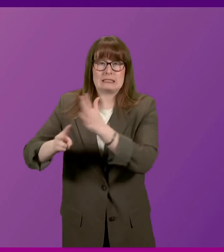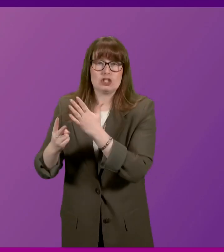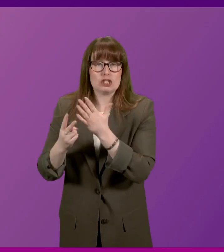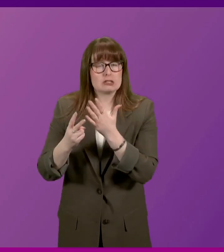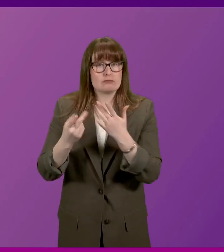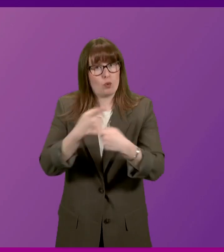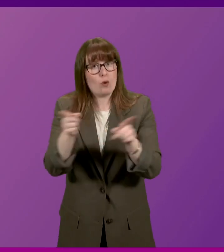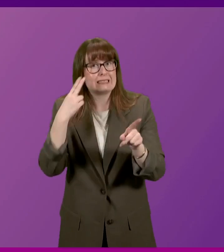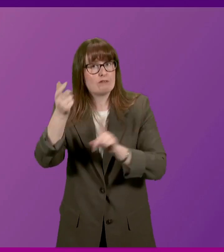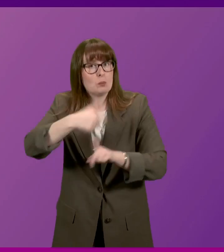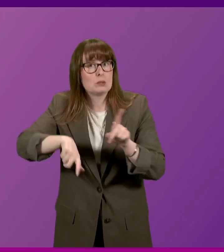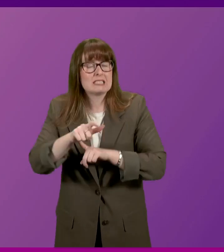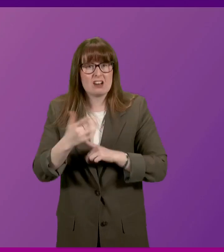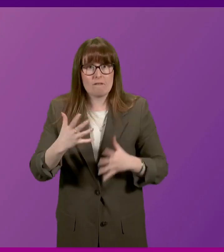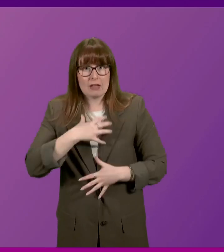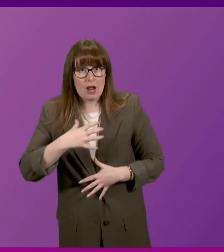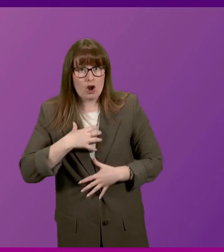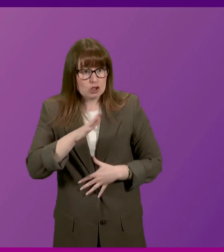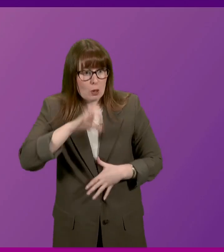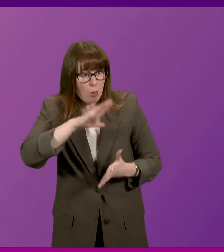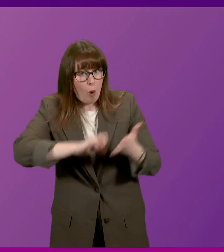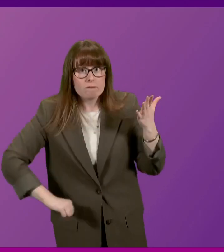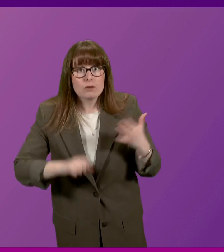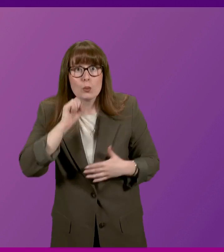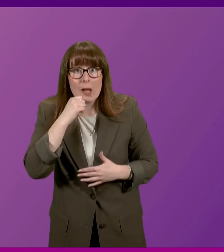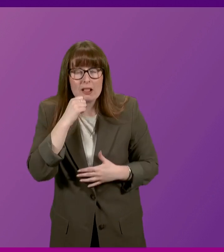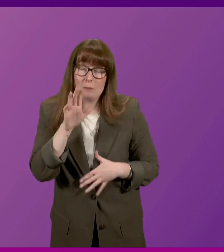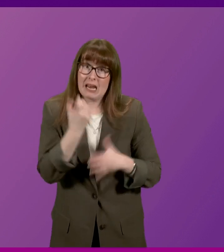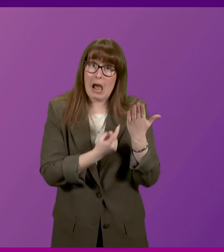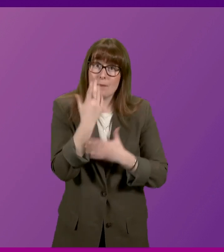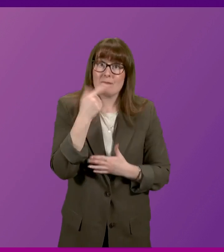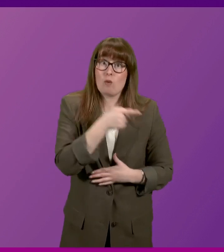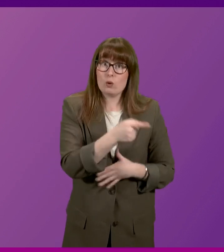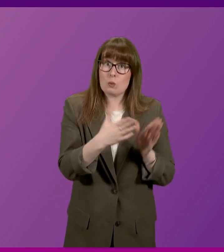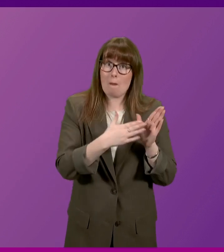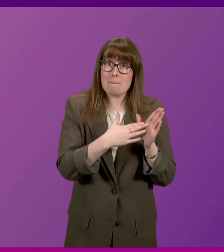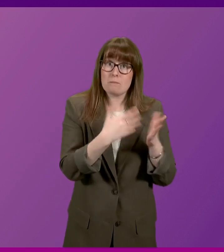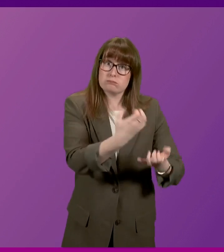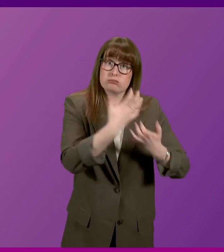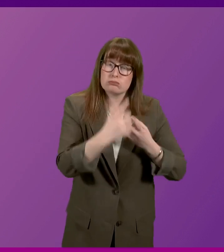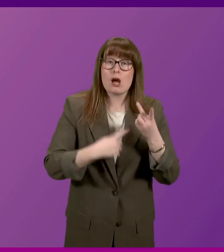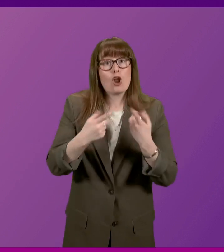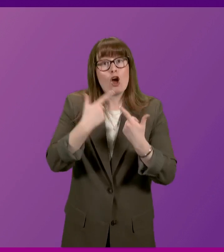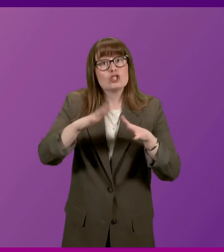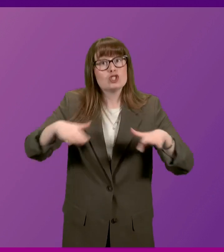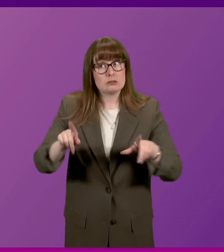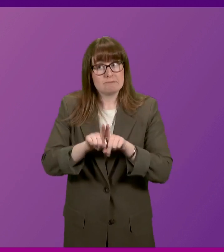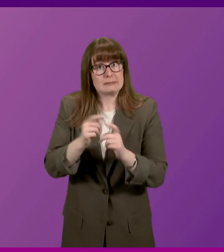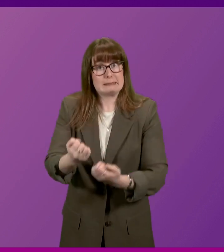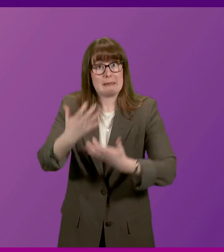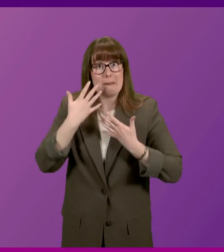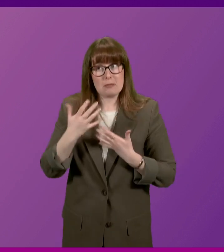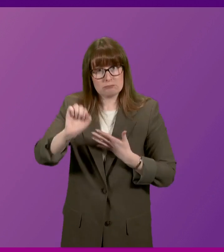and fear of child removal, which had happened to at least one of the mothers and others that we heard about from the